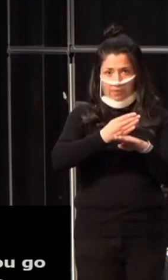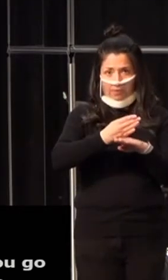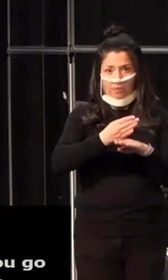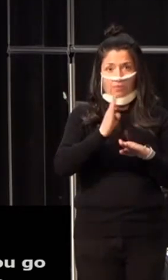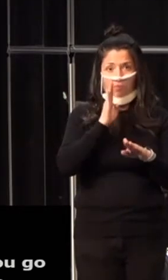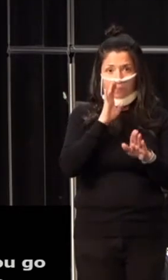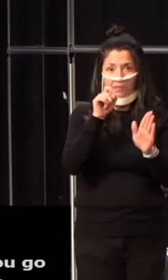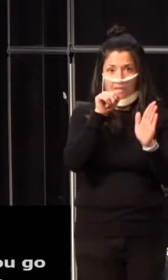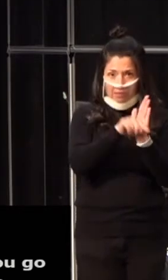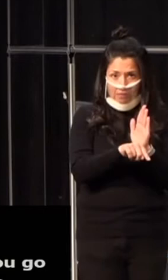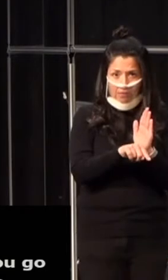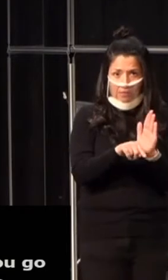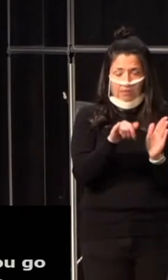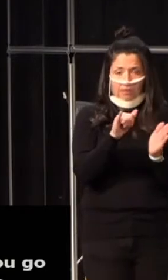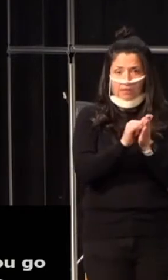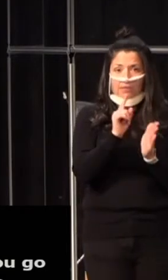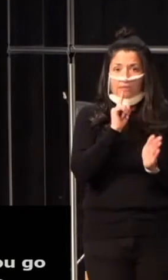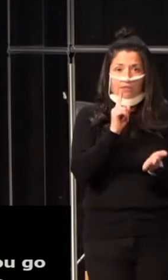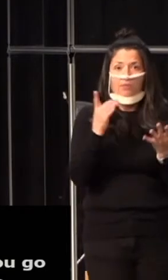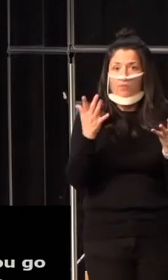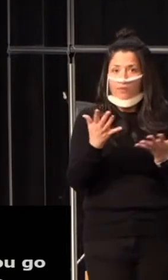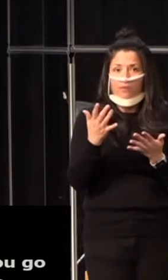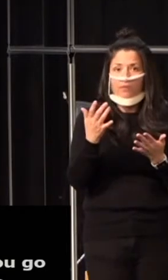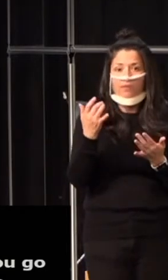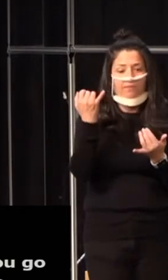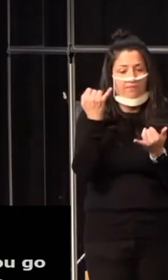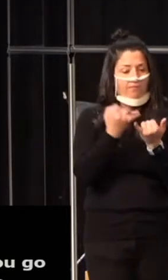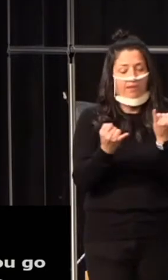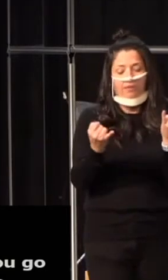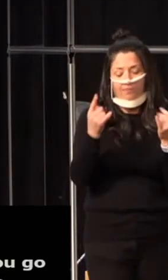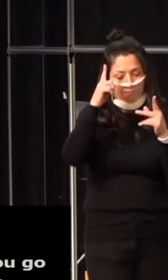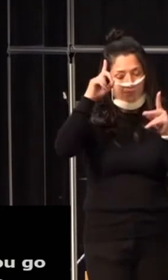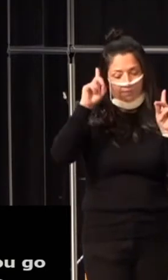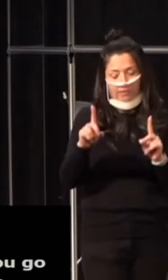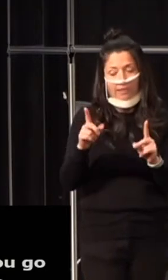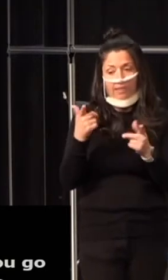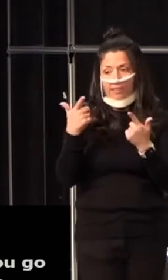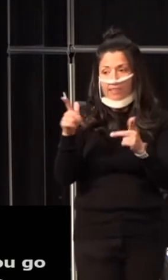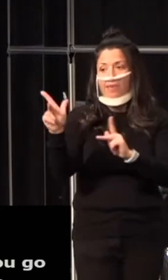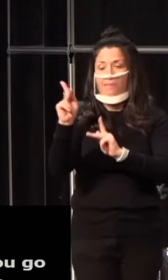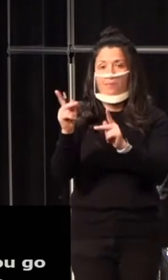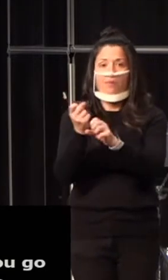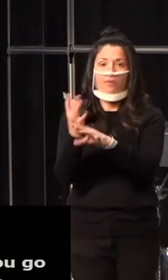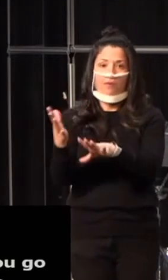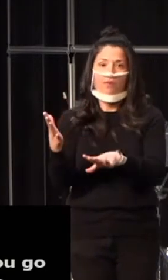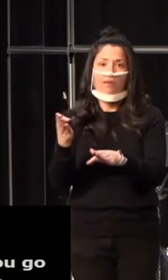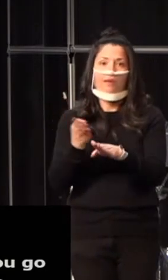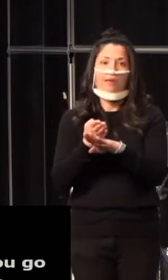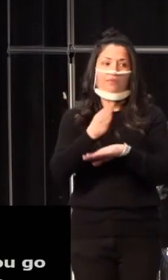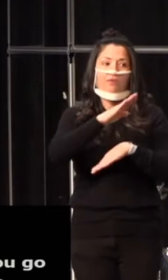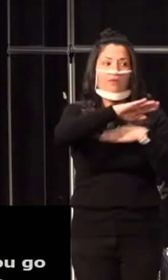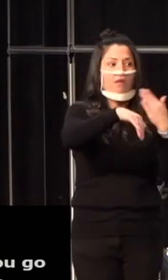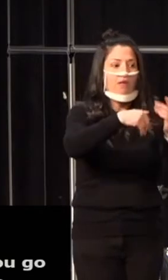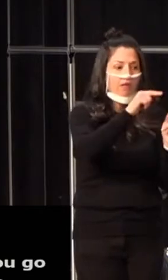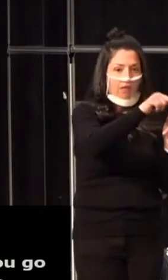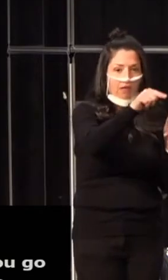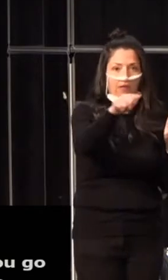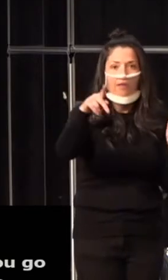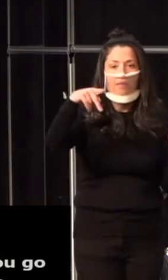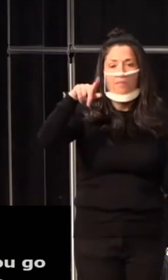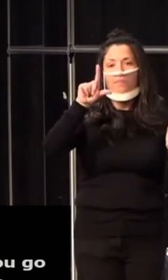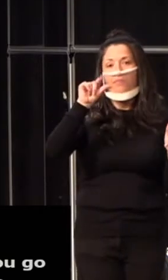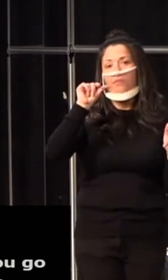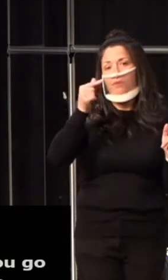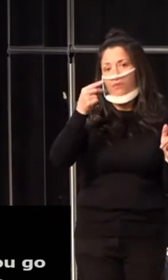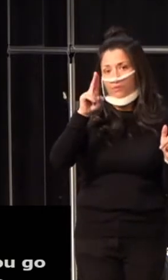And that's actually what was the final straw for Pharaoh to let the people go after all the other plagues. So it's pretty neat.